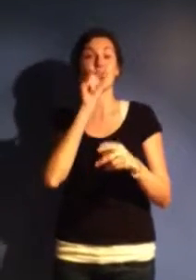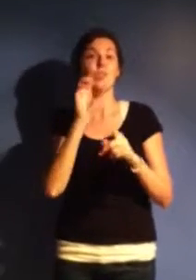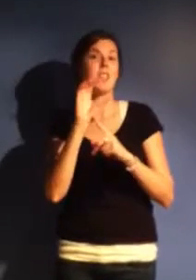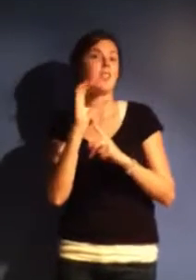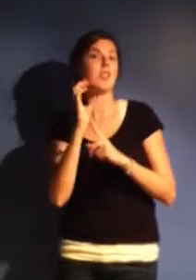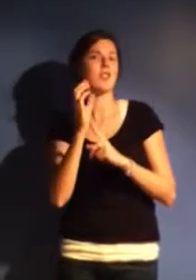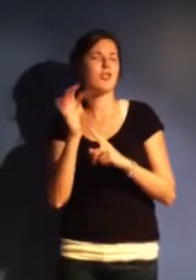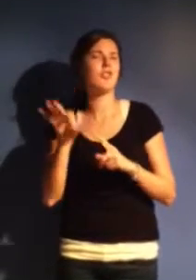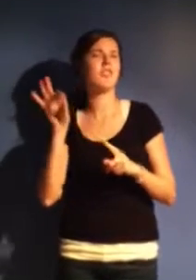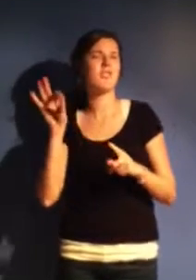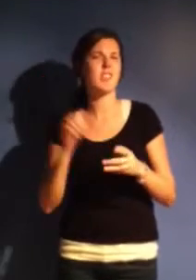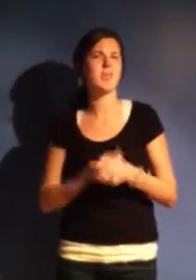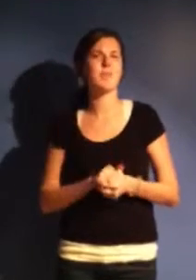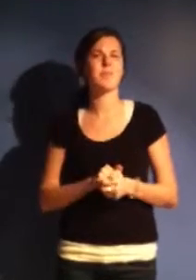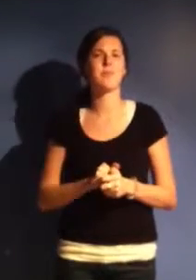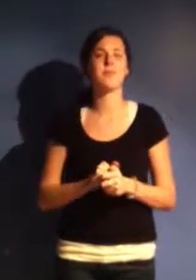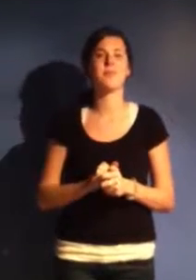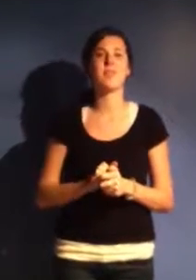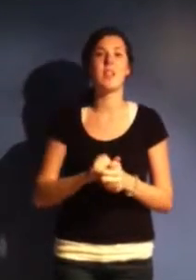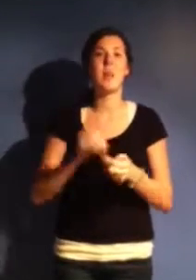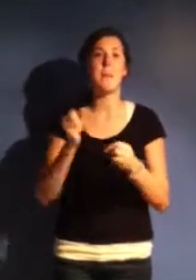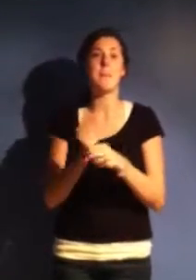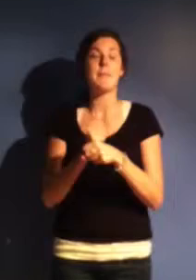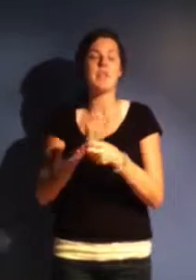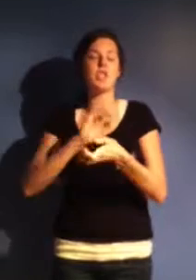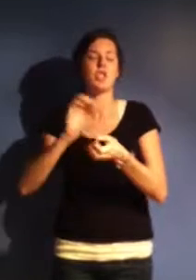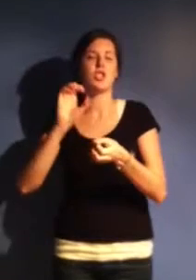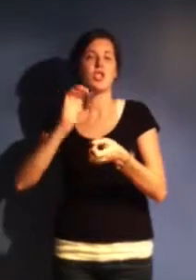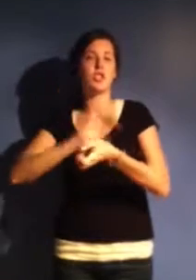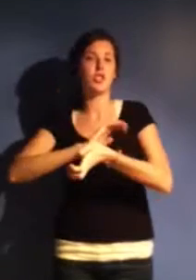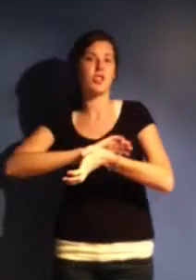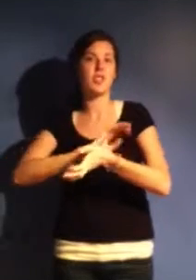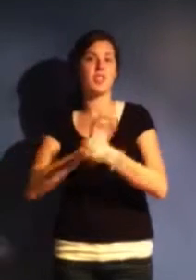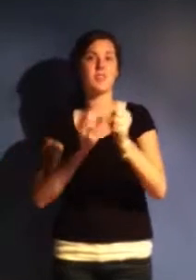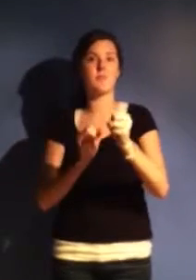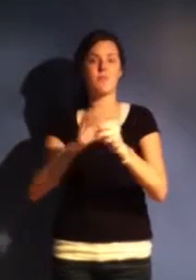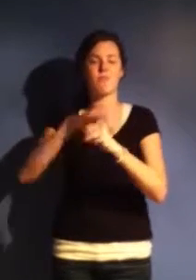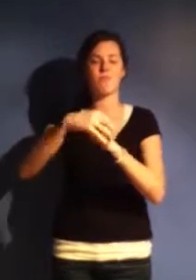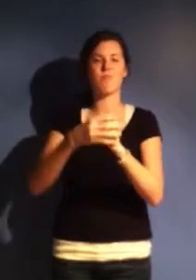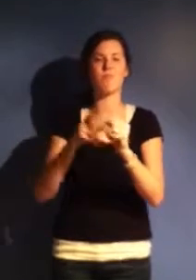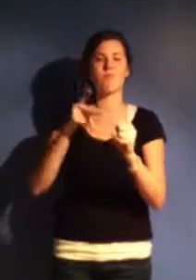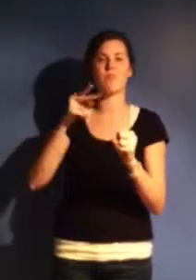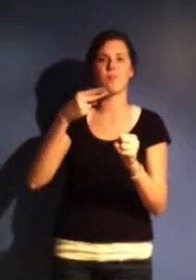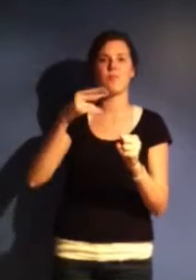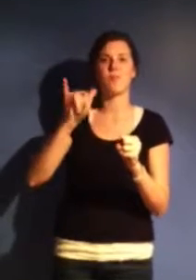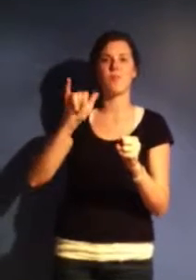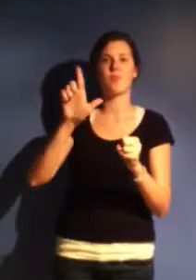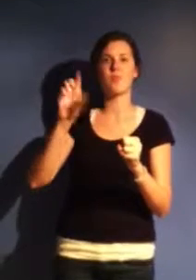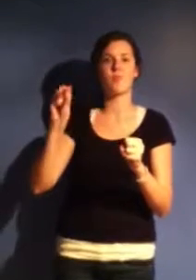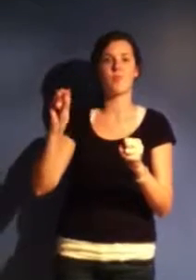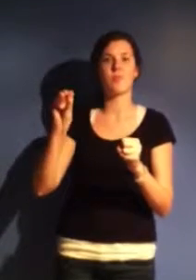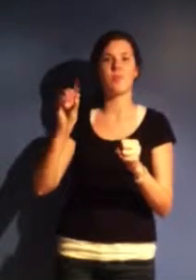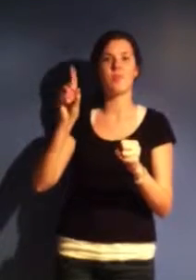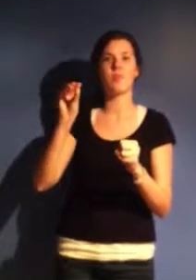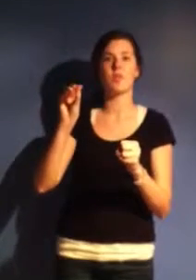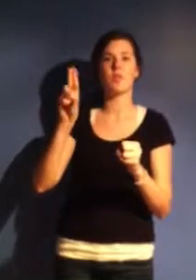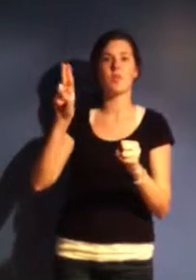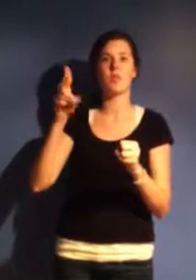surrounded by a dough called phyllo dough. You can find phyllo dough in the section of